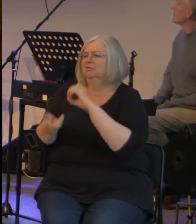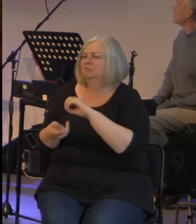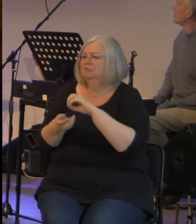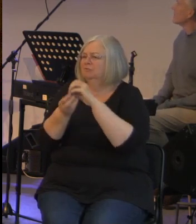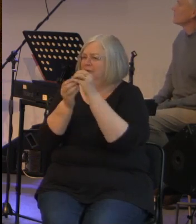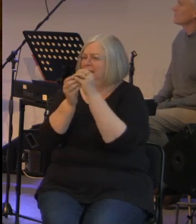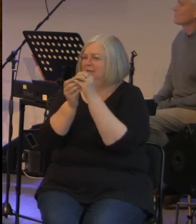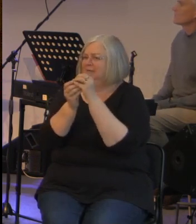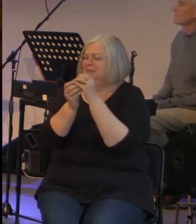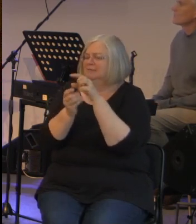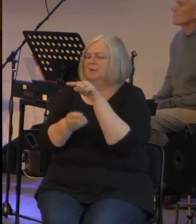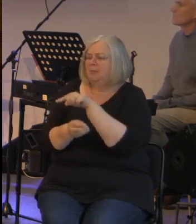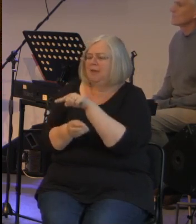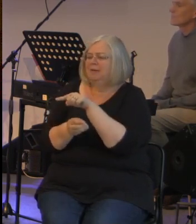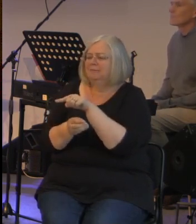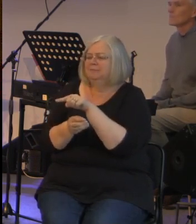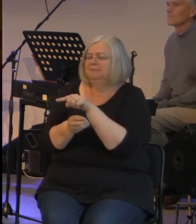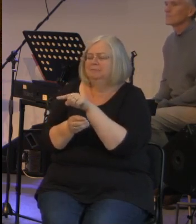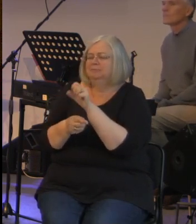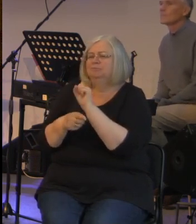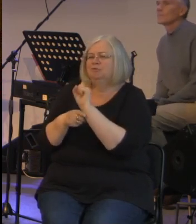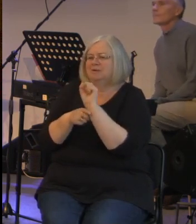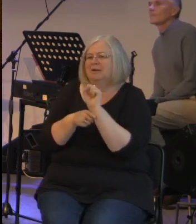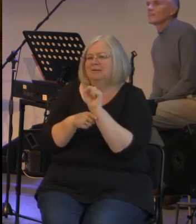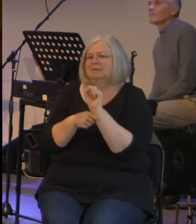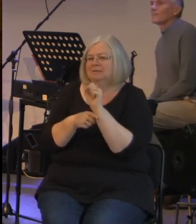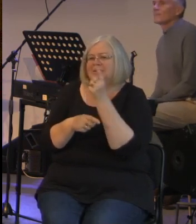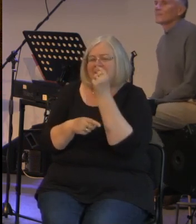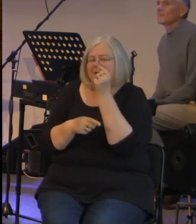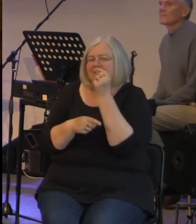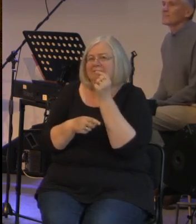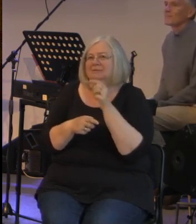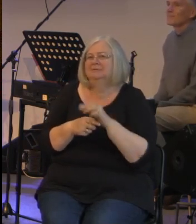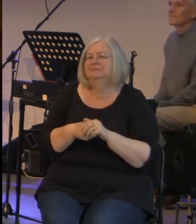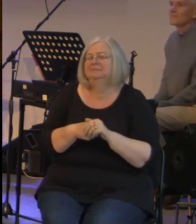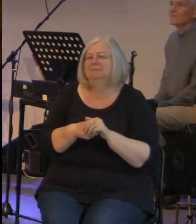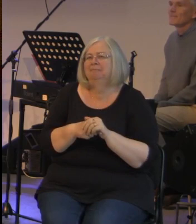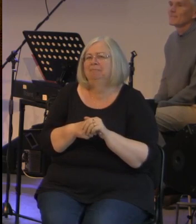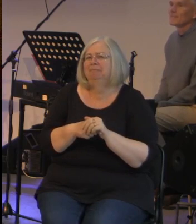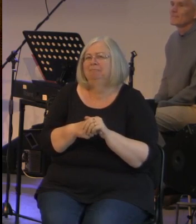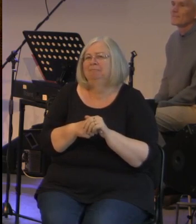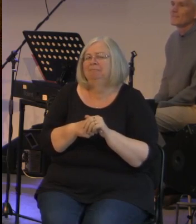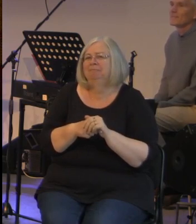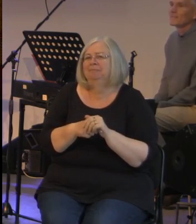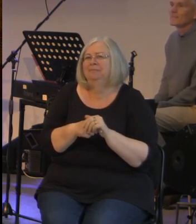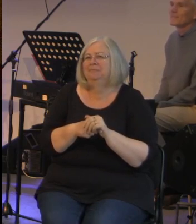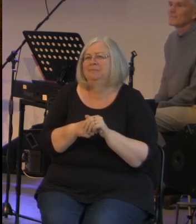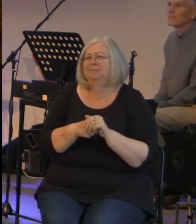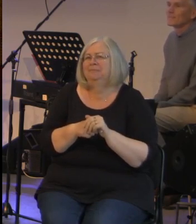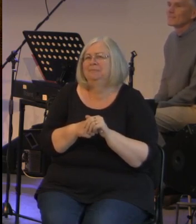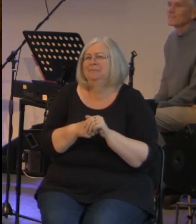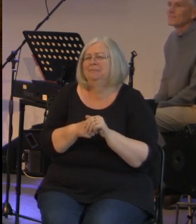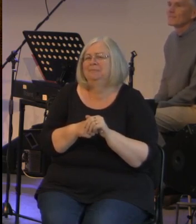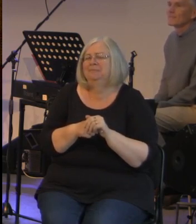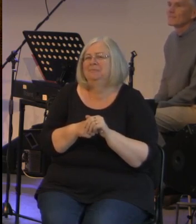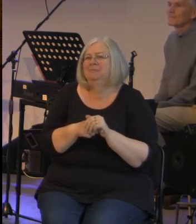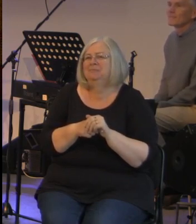protect themselves. He's given them special ways to fight off their enemies. So